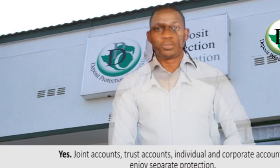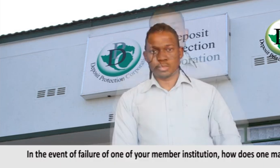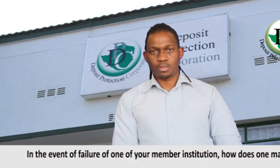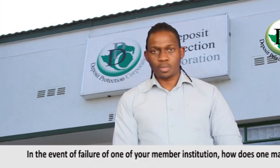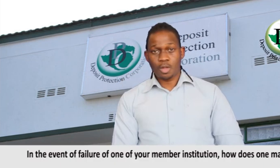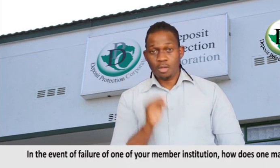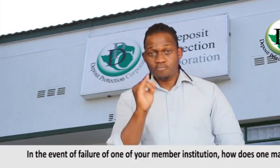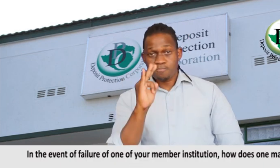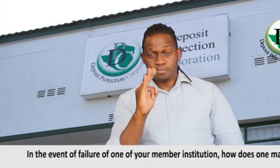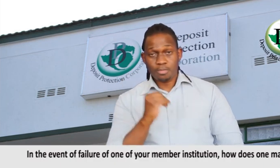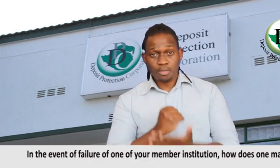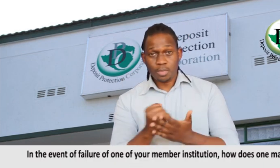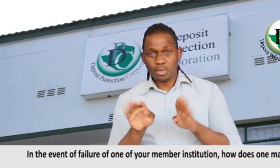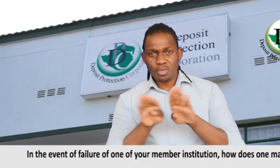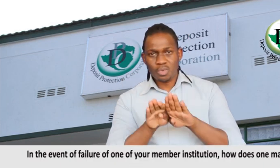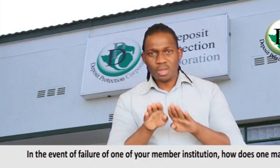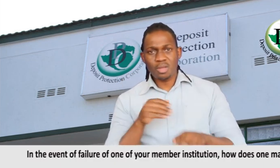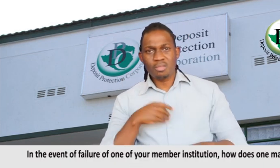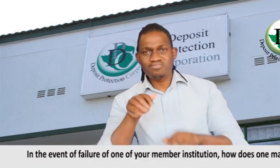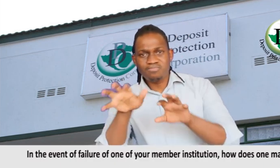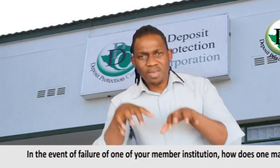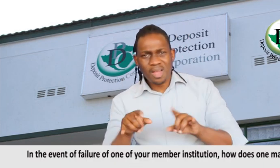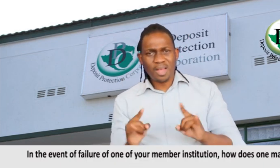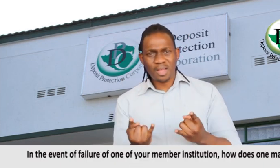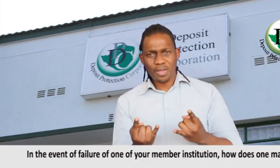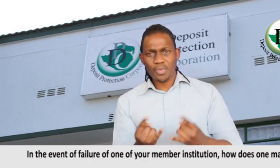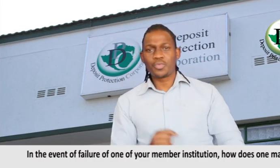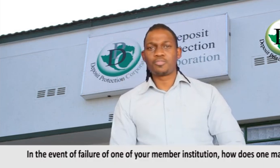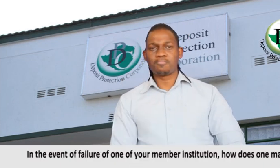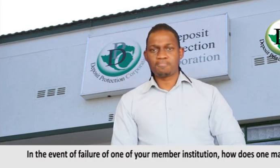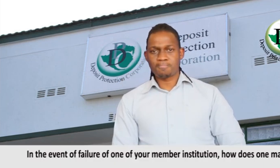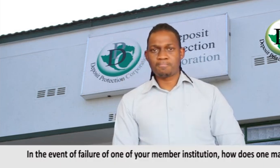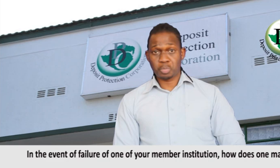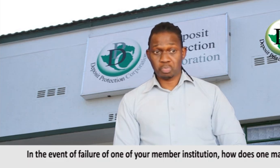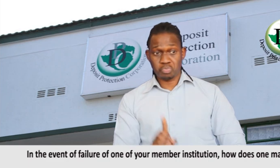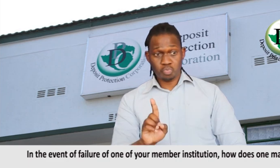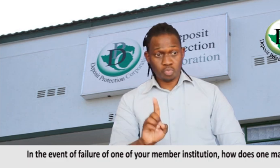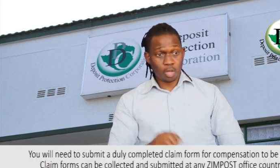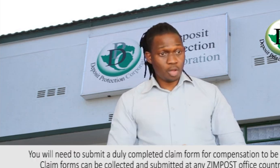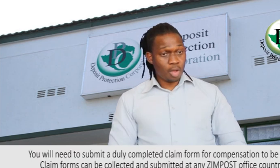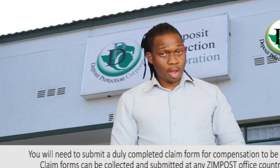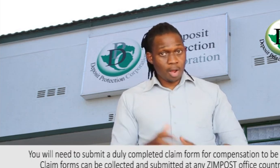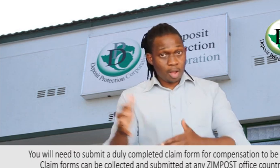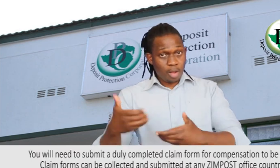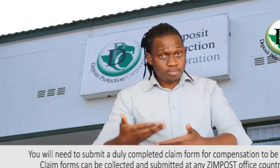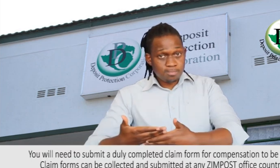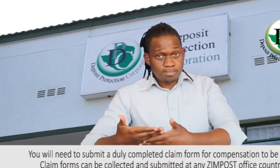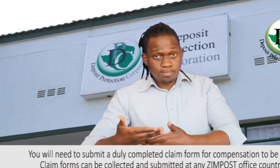In the event of failure of one of your member institution, how does one make a claim? You will need to submit a